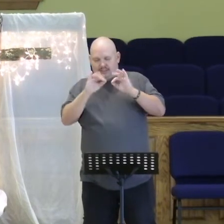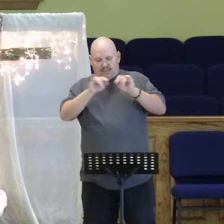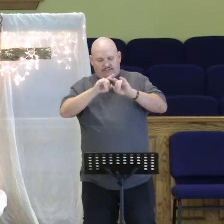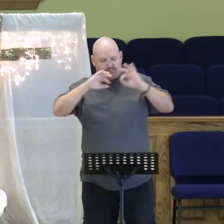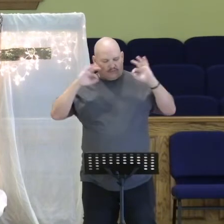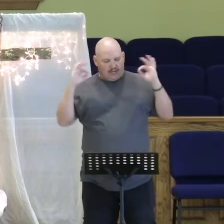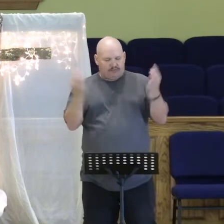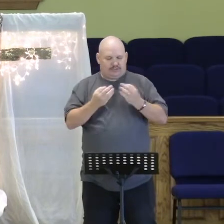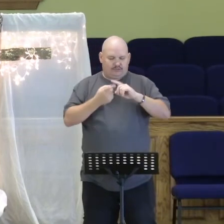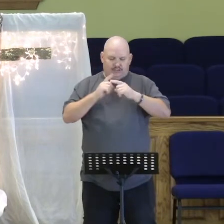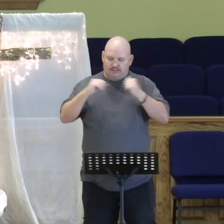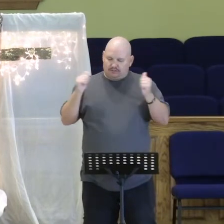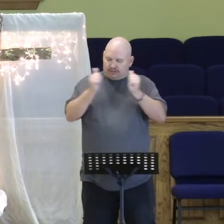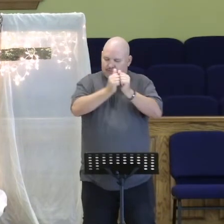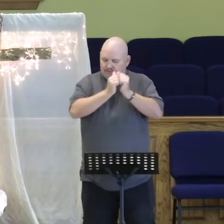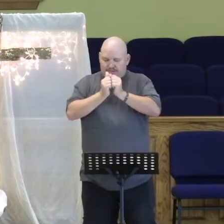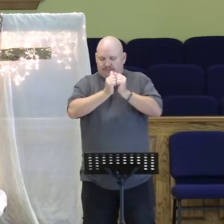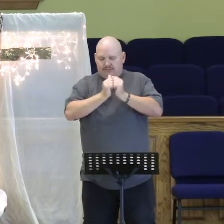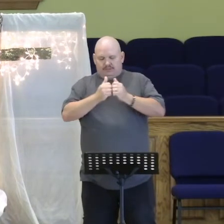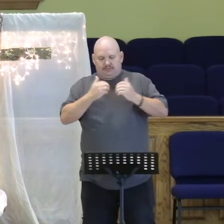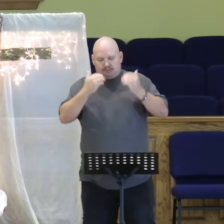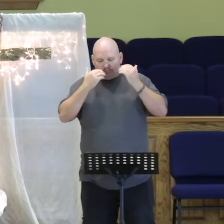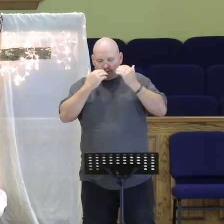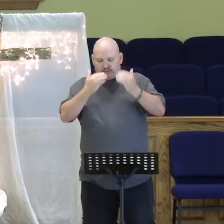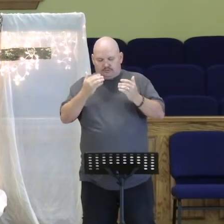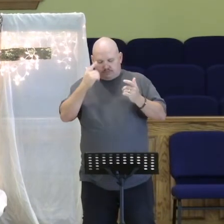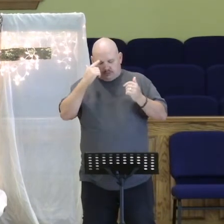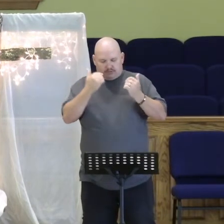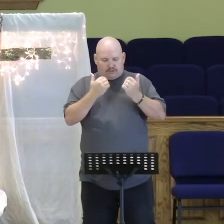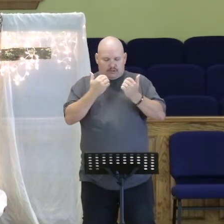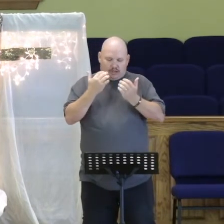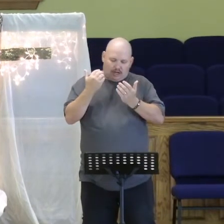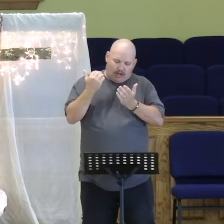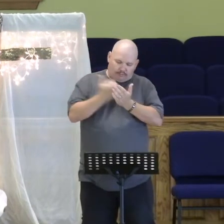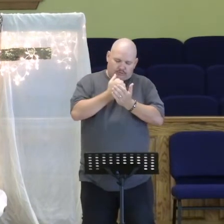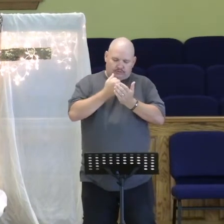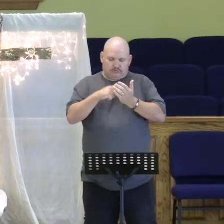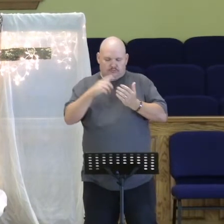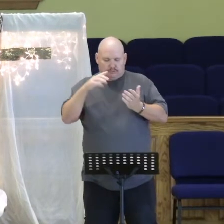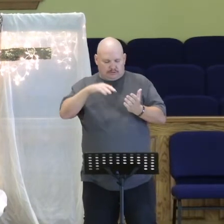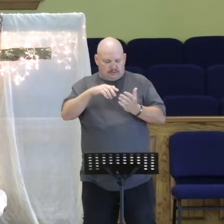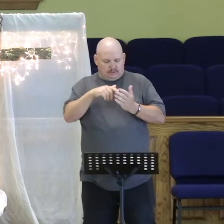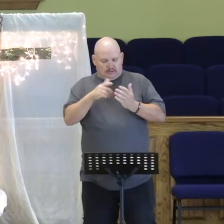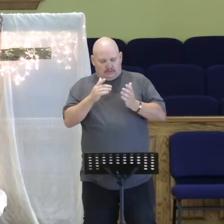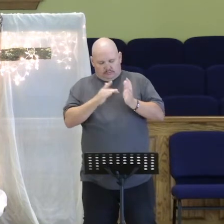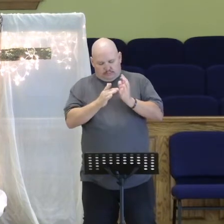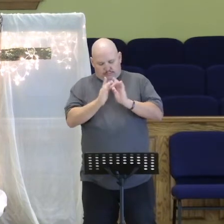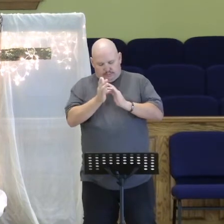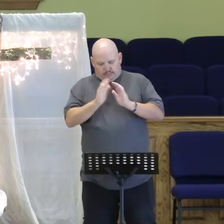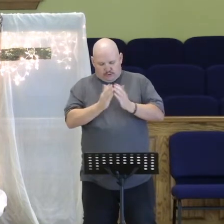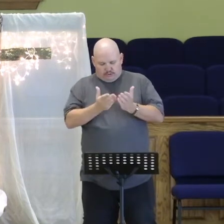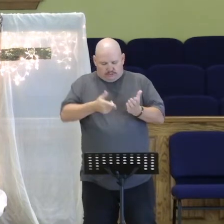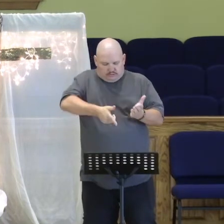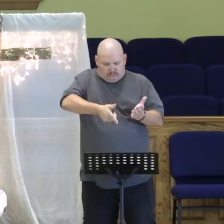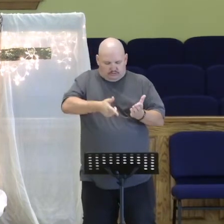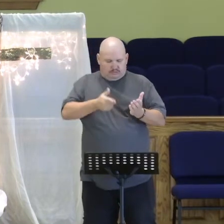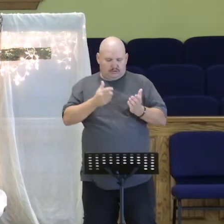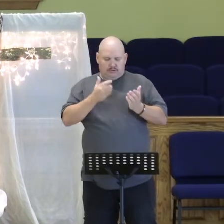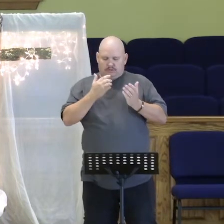to interact, and we're all one family together. We thank you for that, and thank you for the opportunity to, you know, have the